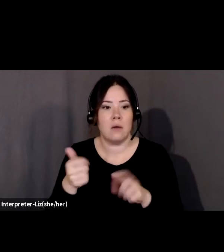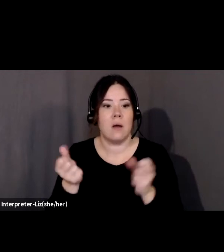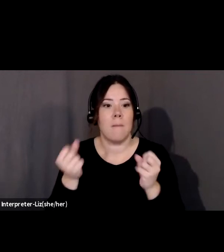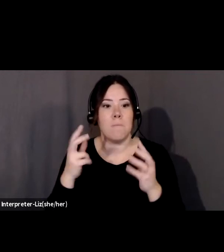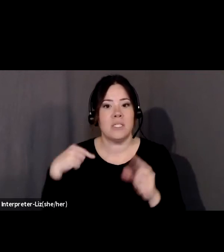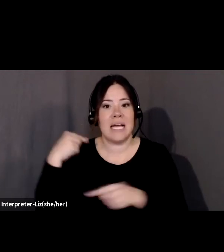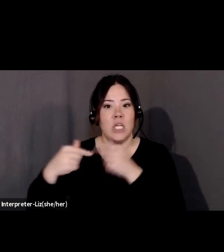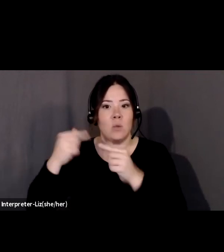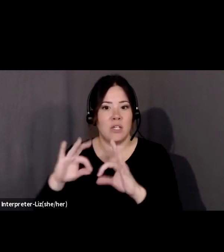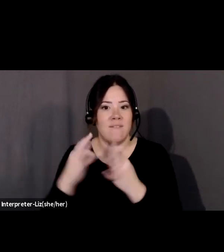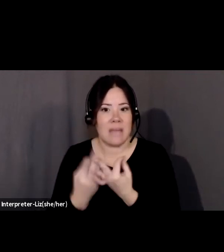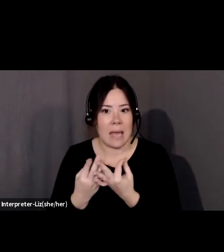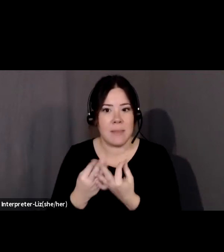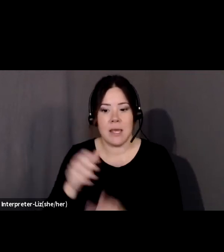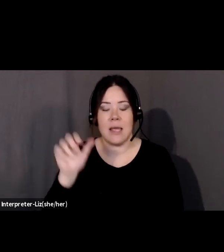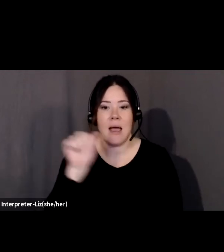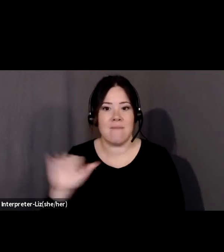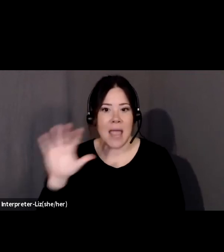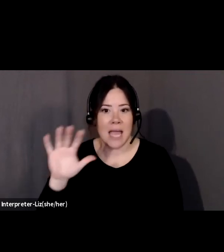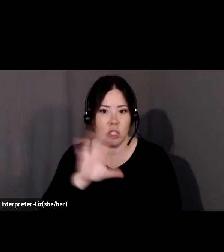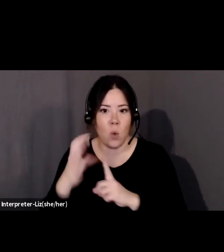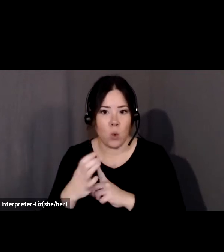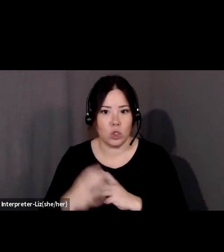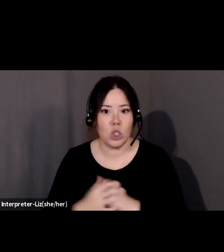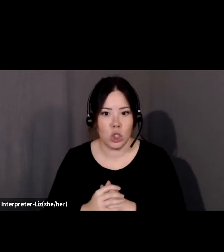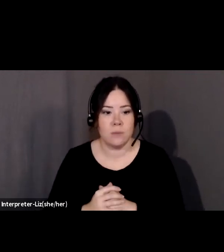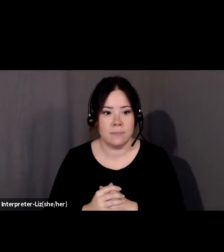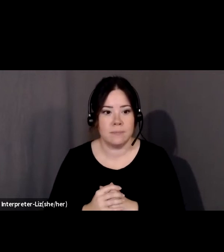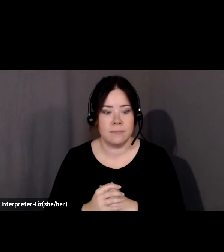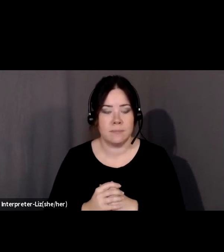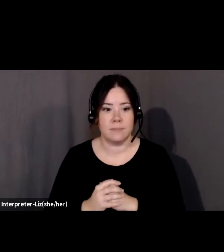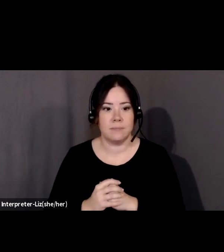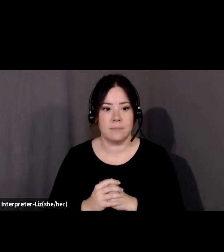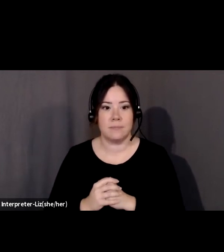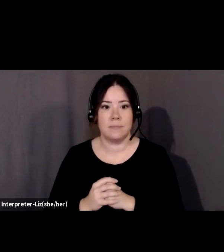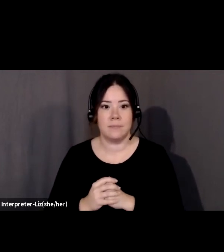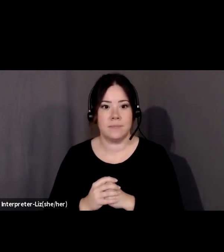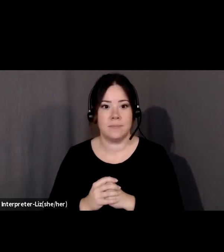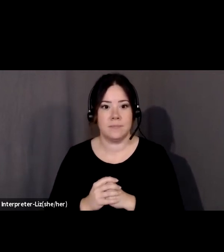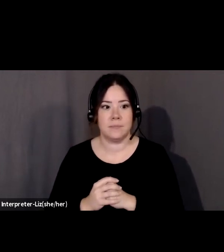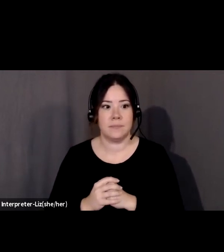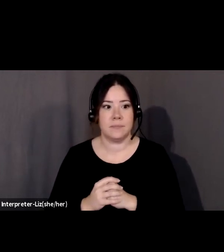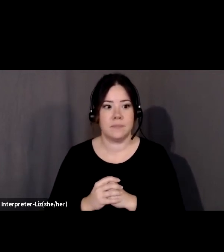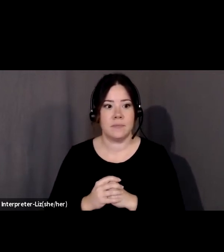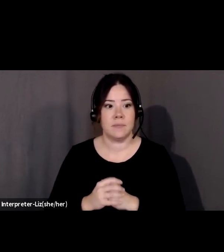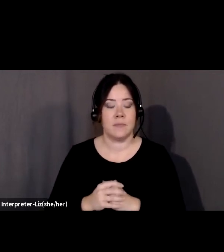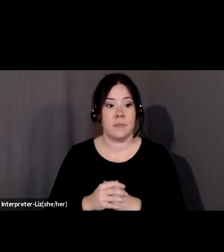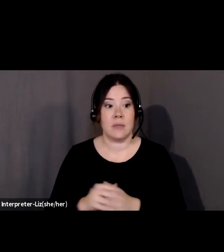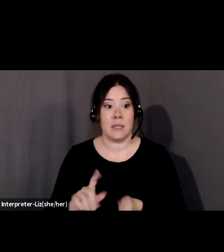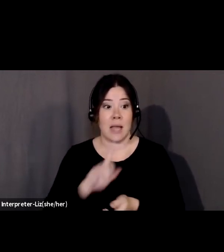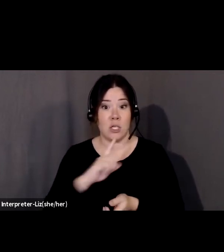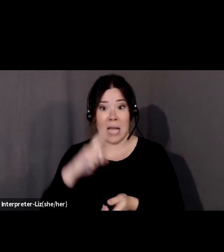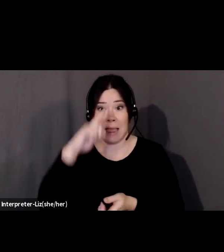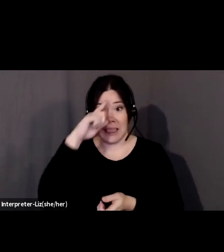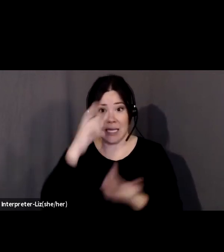multi-generation family of Asian culture. Great. And actually, I think it's